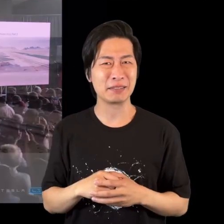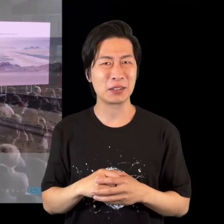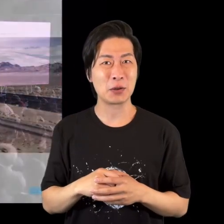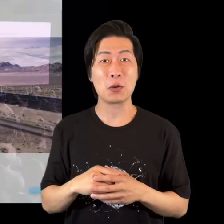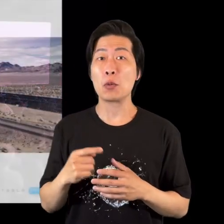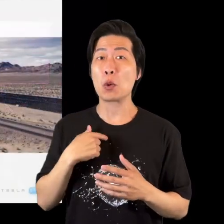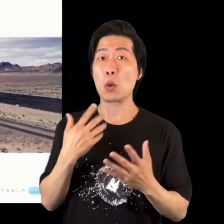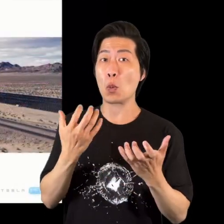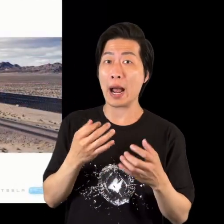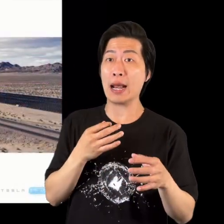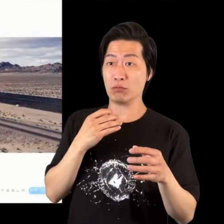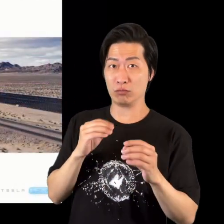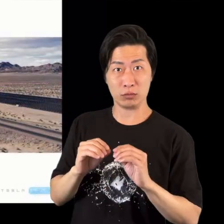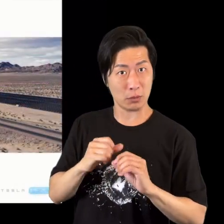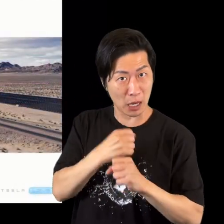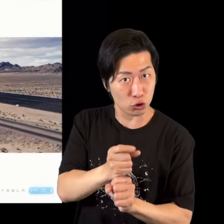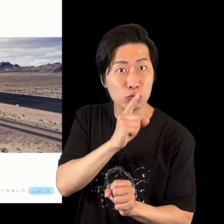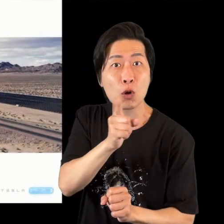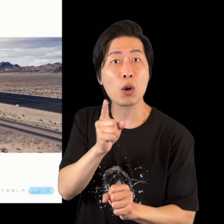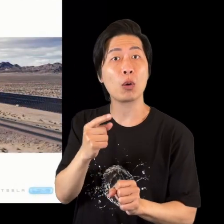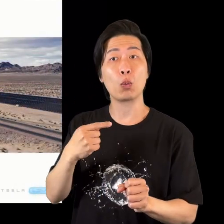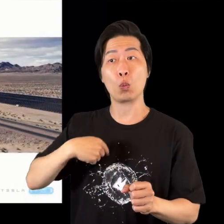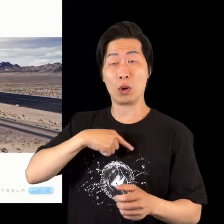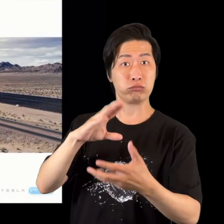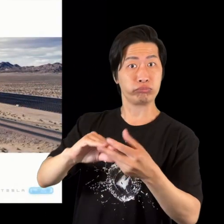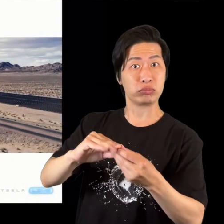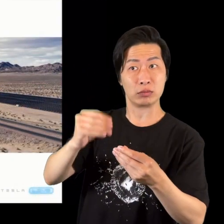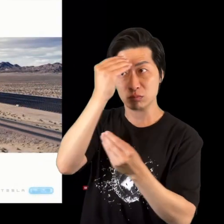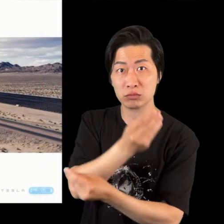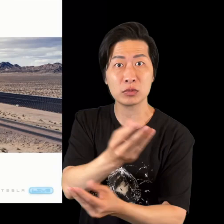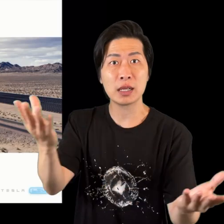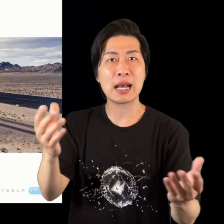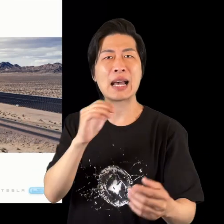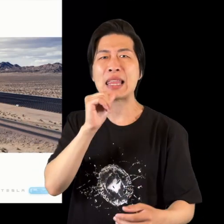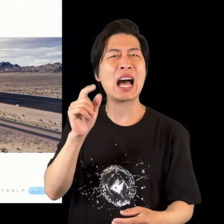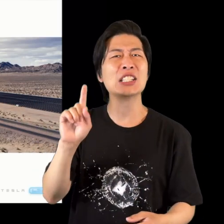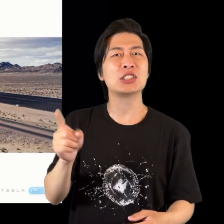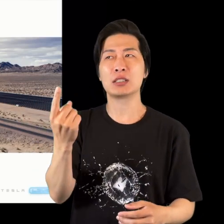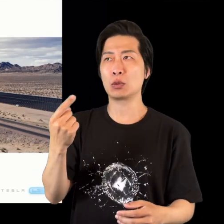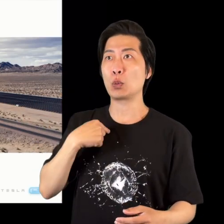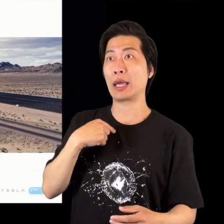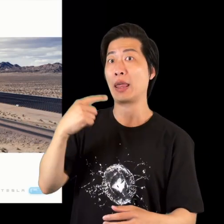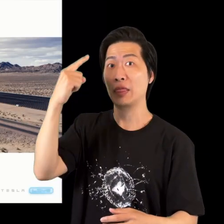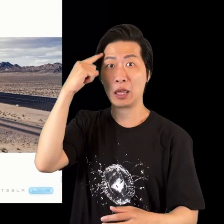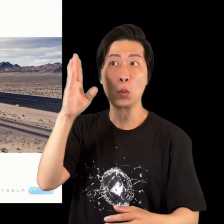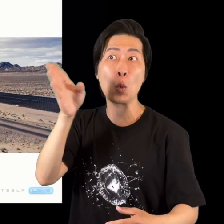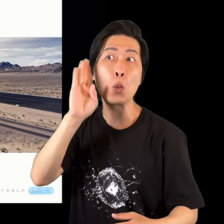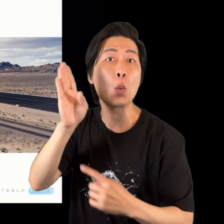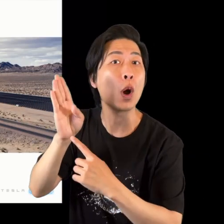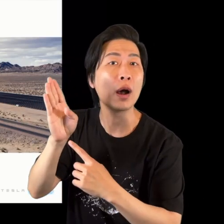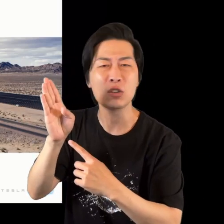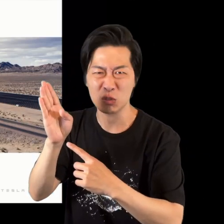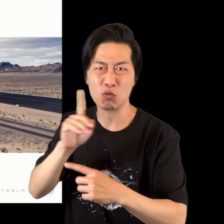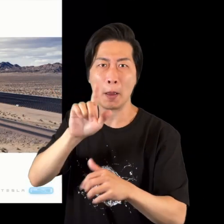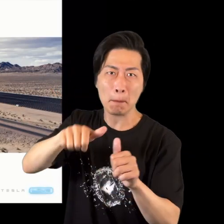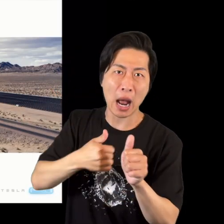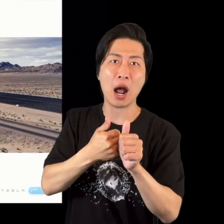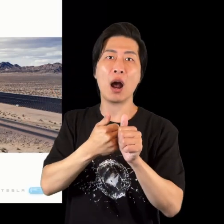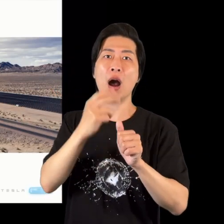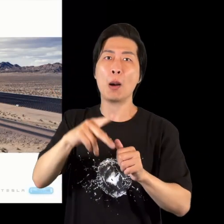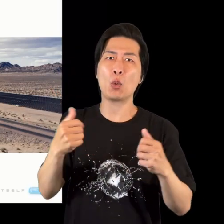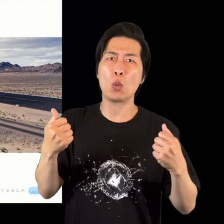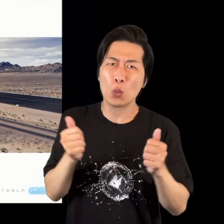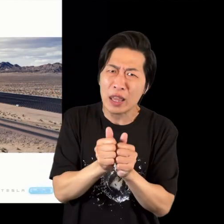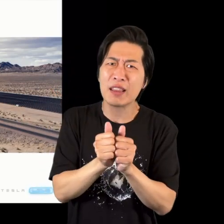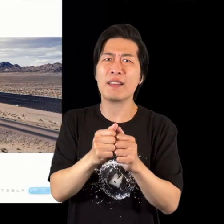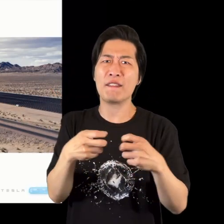was clear that what we were saying was not just were not merely assertions, but that they were backed up with